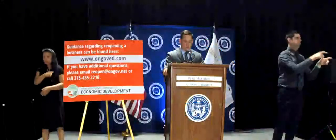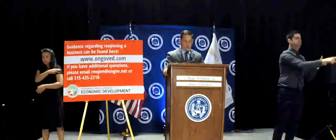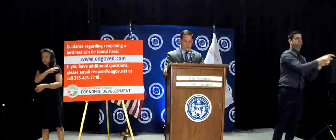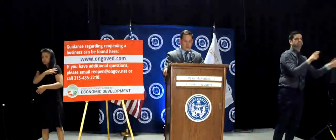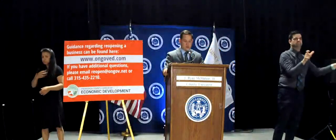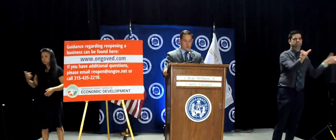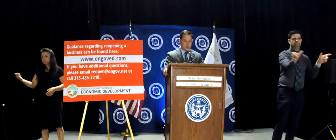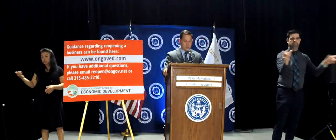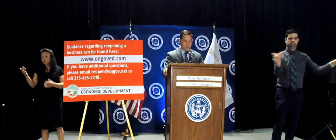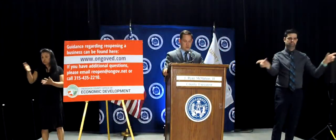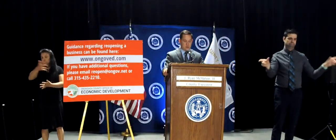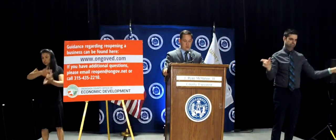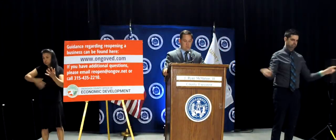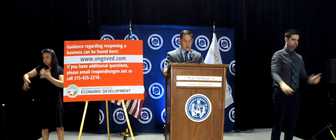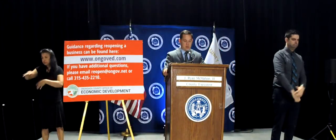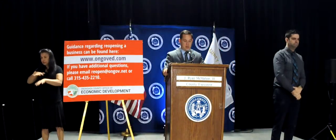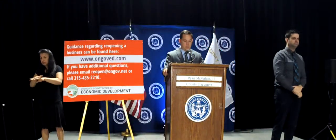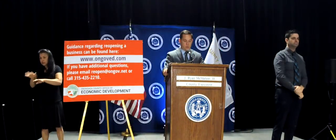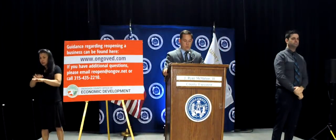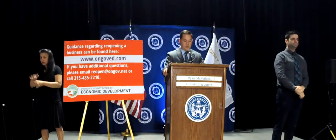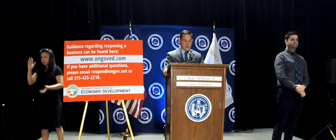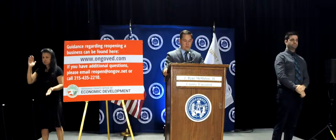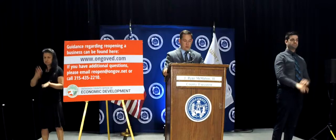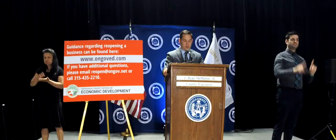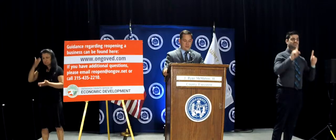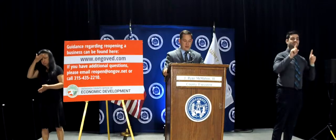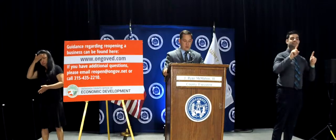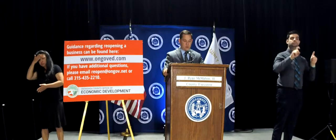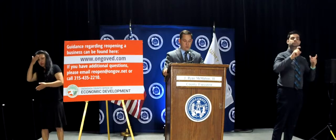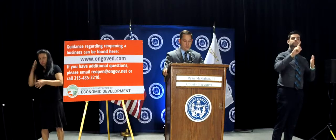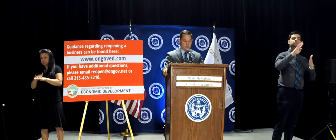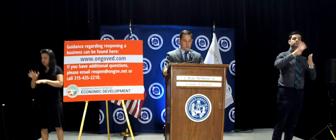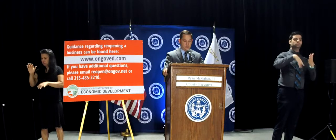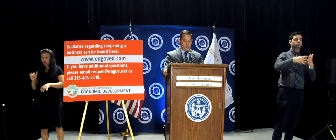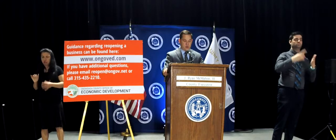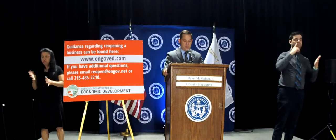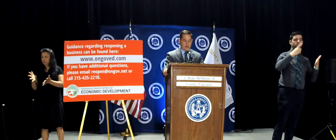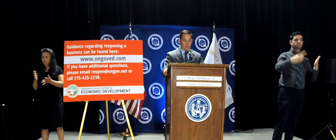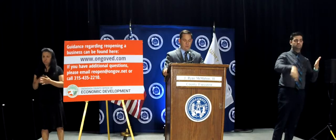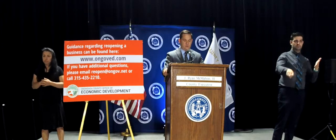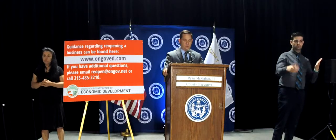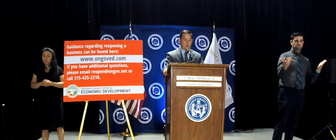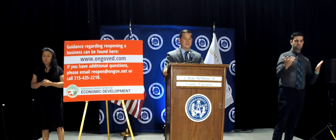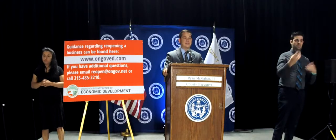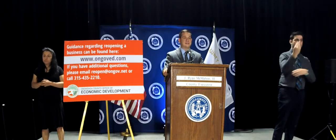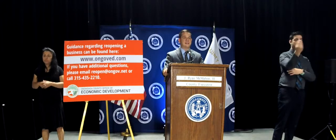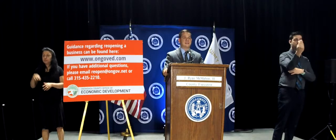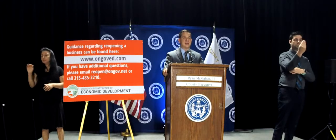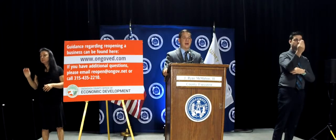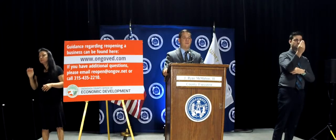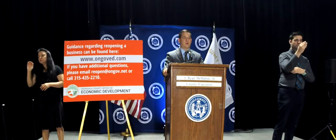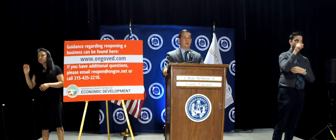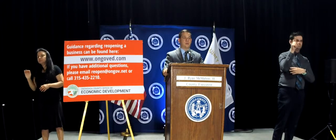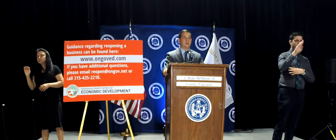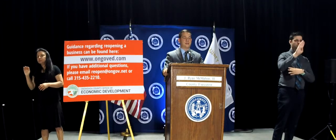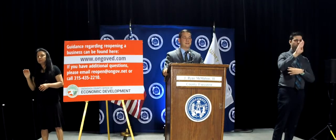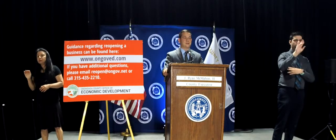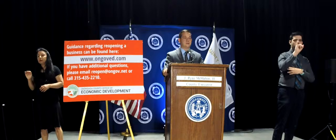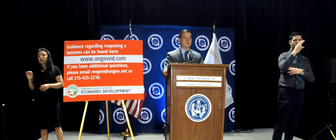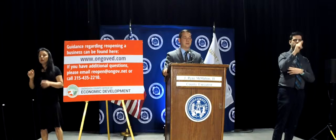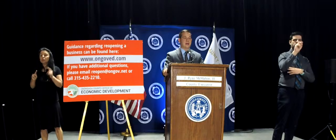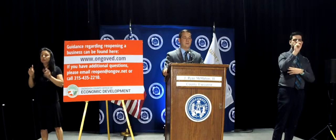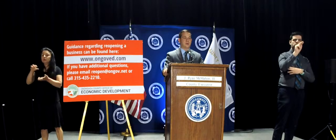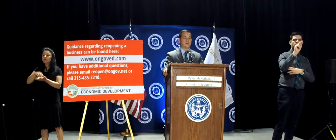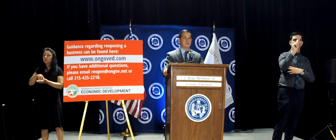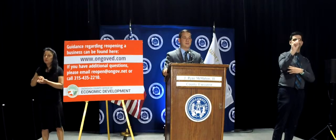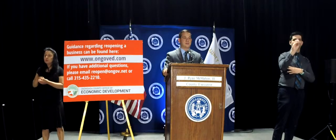testing schedule for next week, Monday, we will be at the Brighton Towers. That will be for residents and staff only.